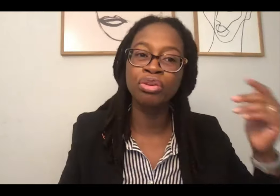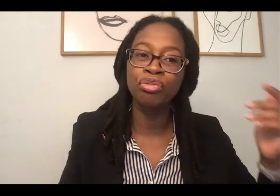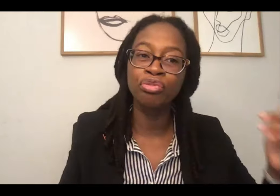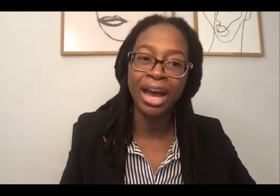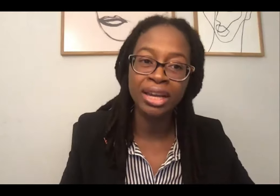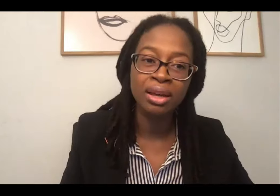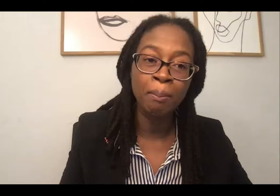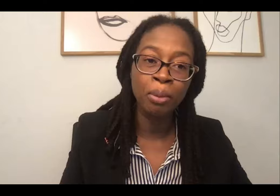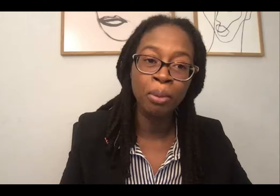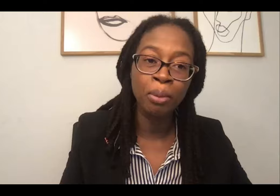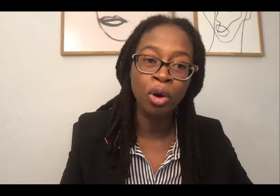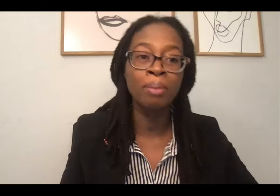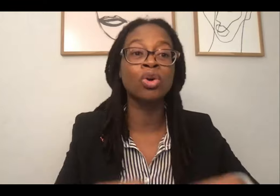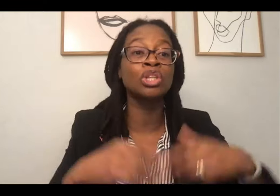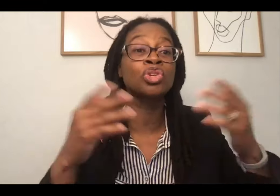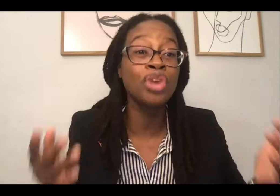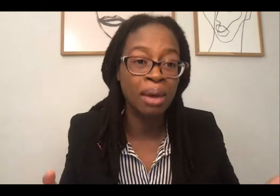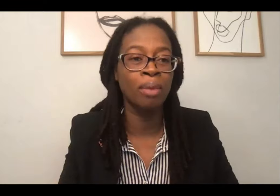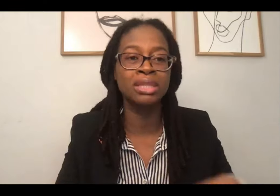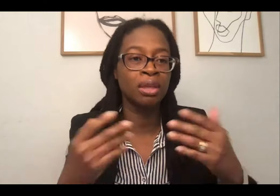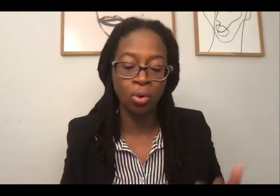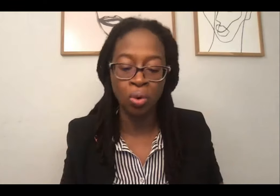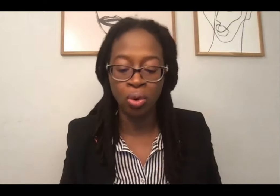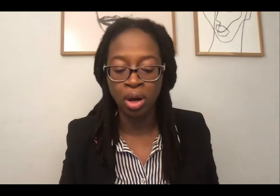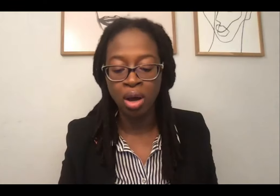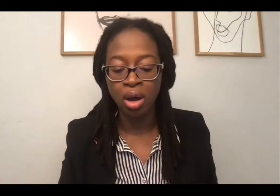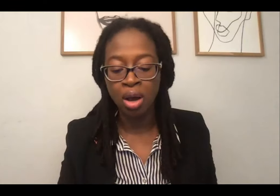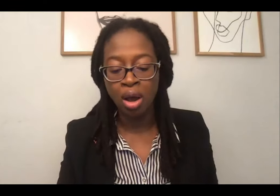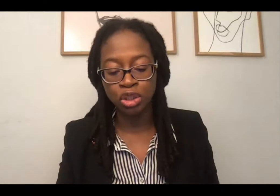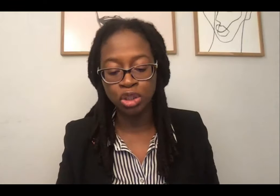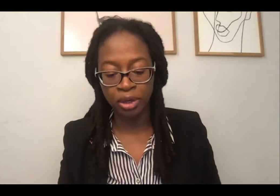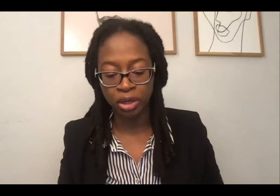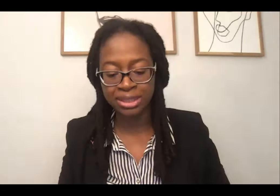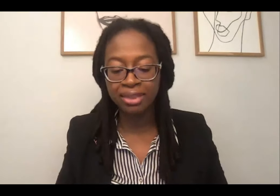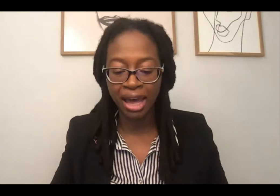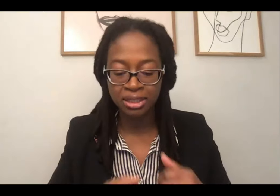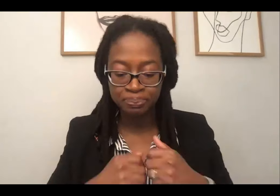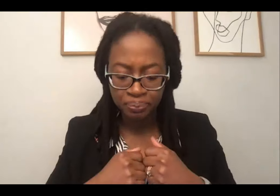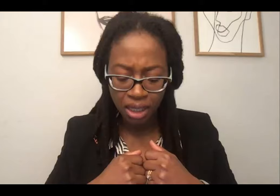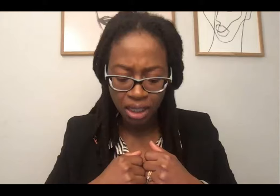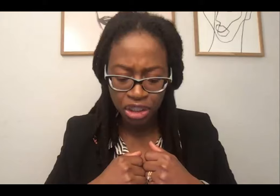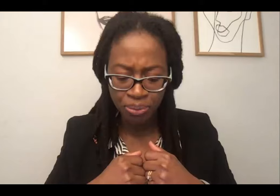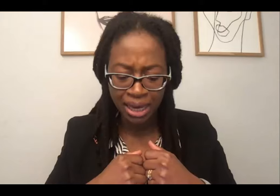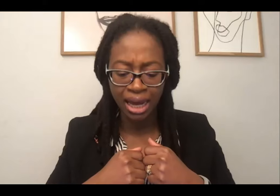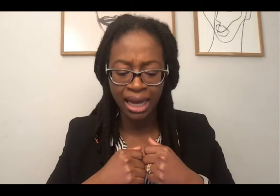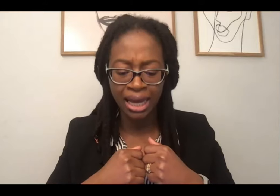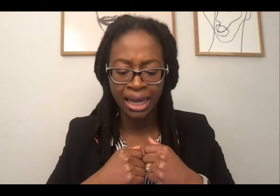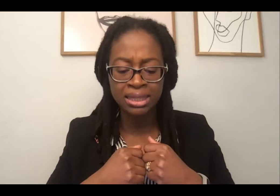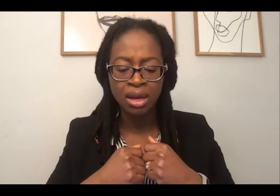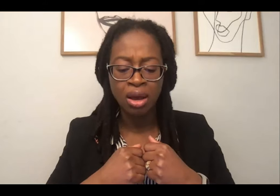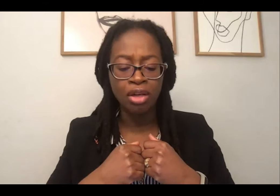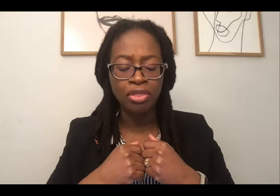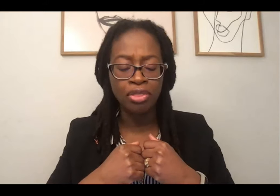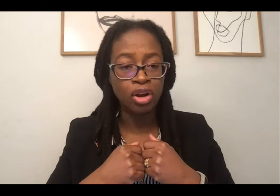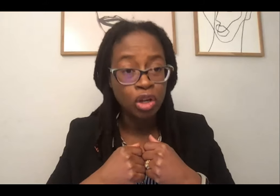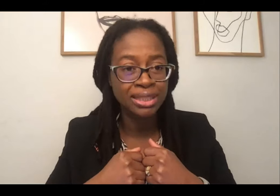find employment or to create employment, to be their own entrepreneurs. I think that Jamaica and other